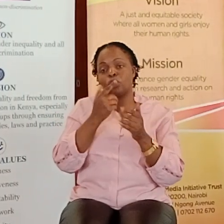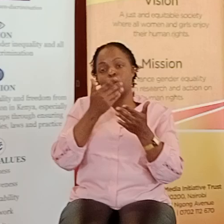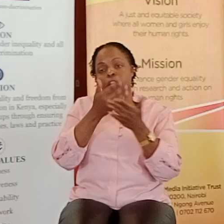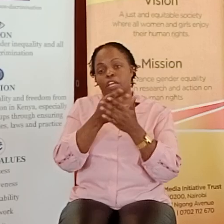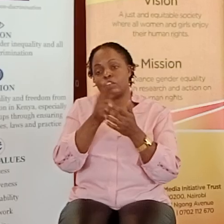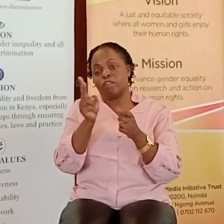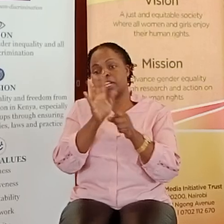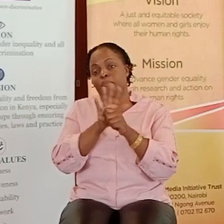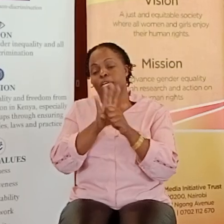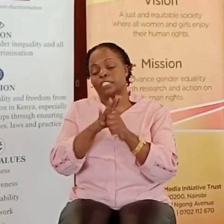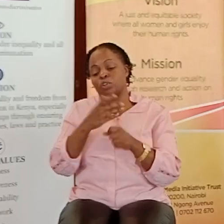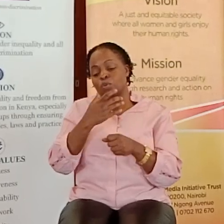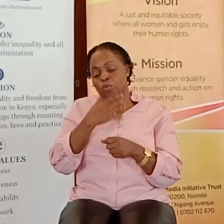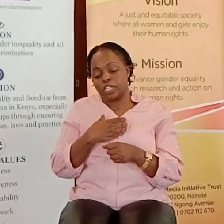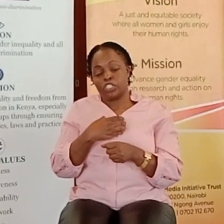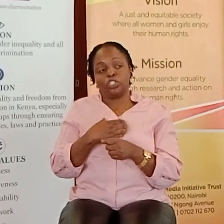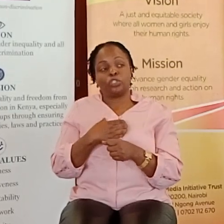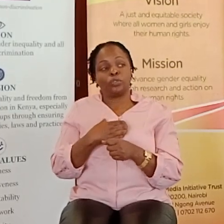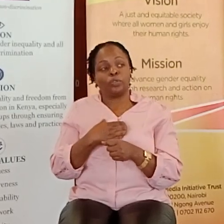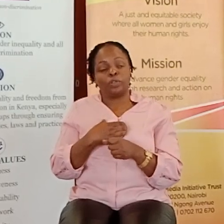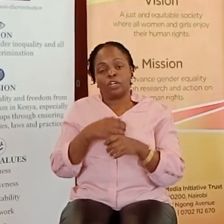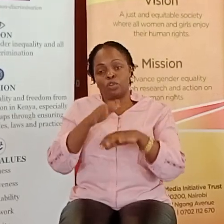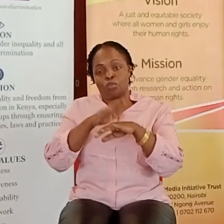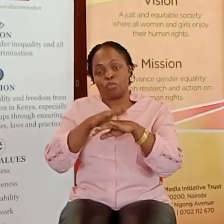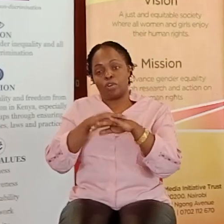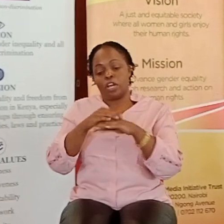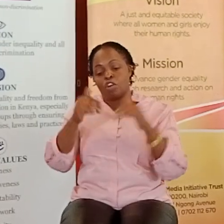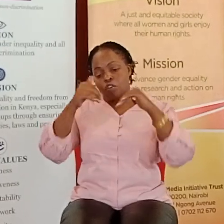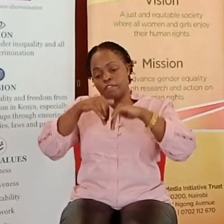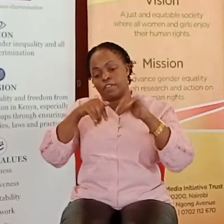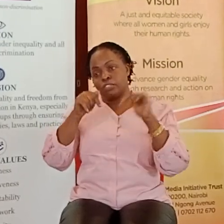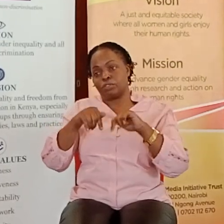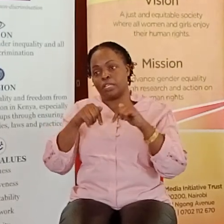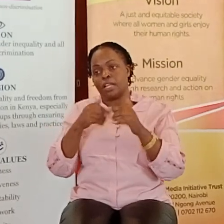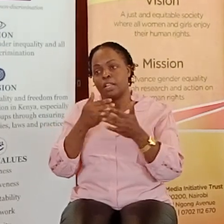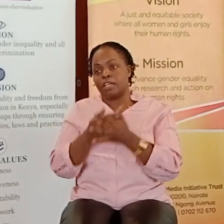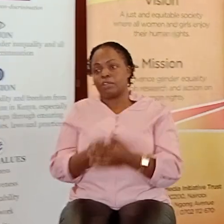very deliberate conference today. Thank you so much.